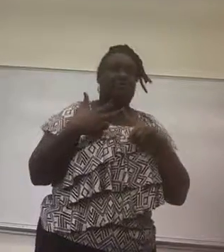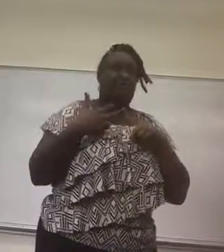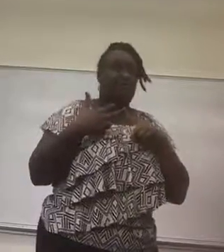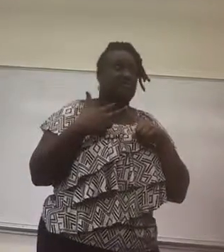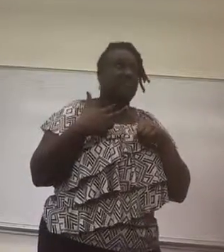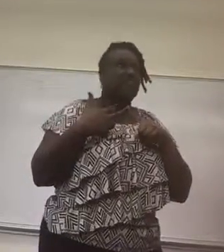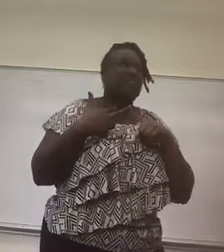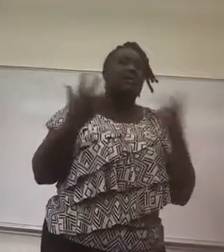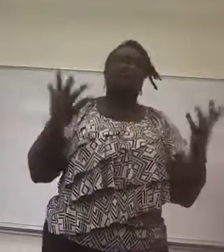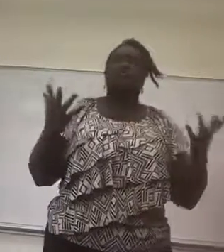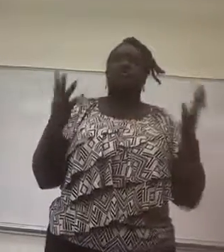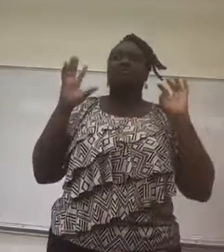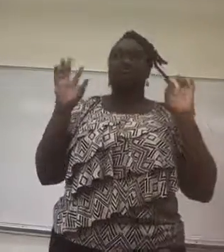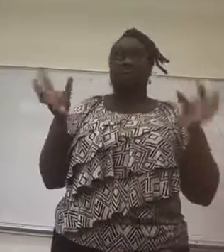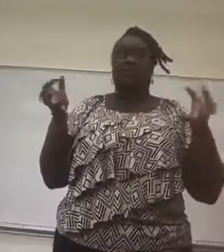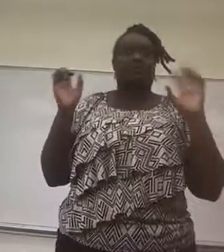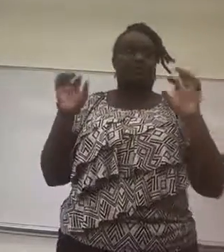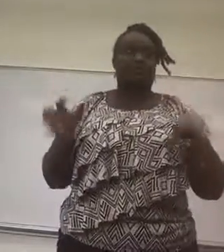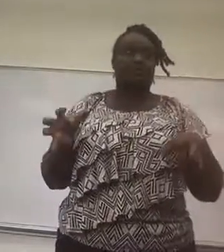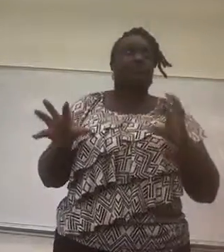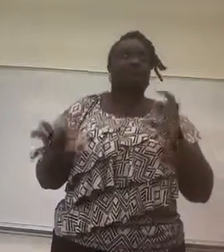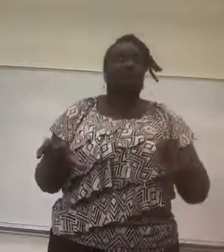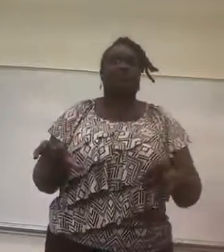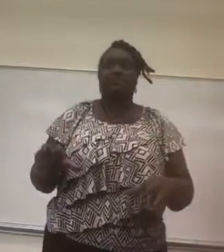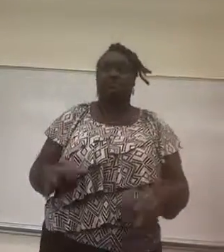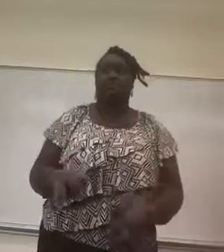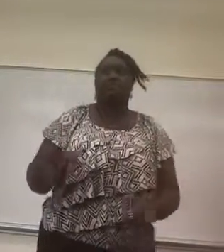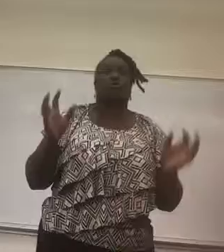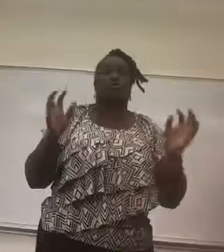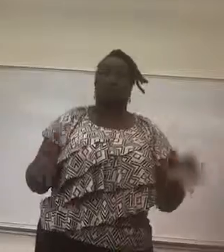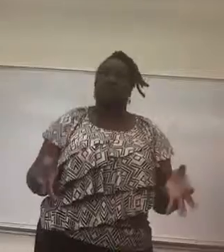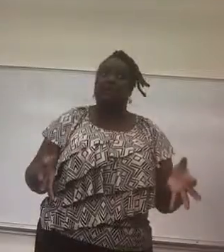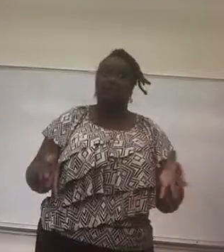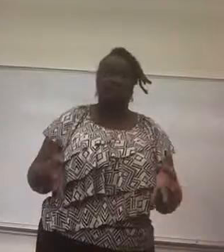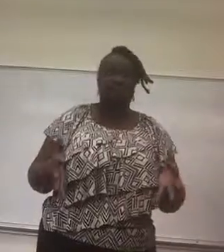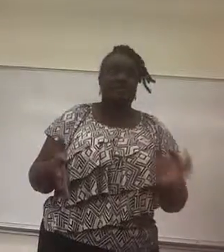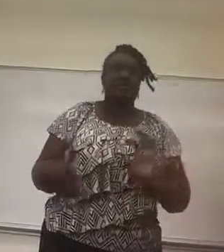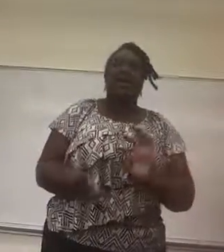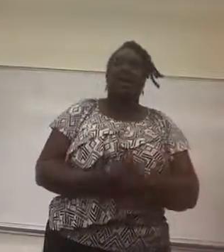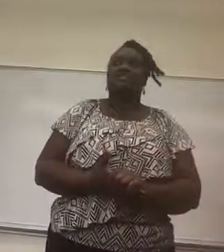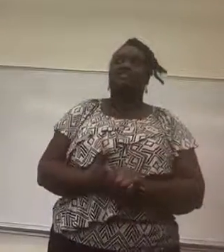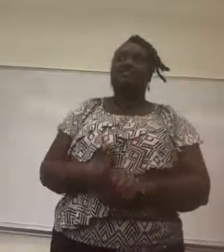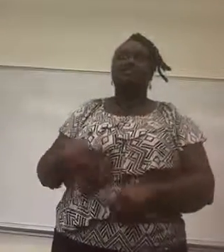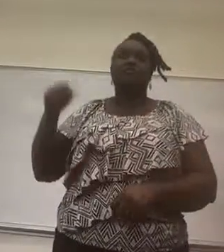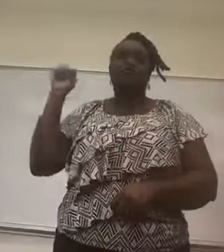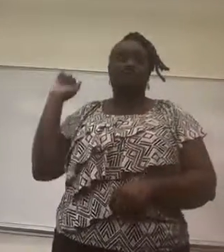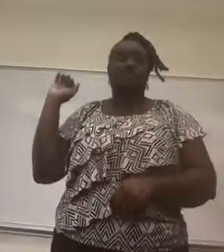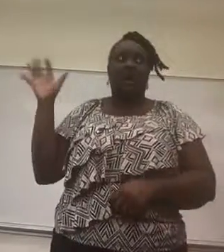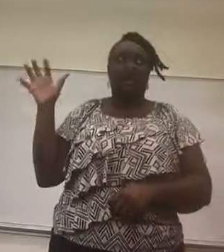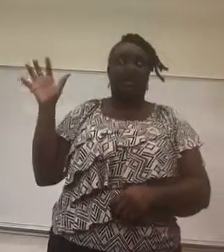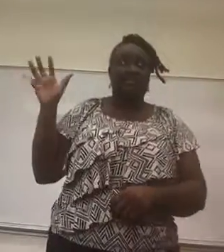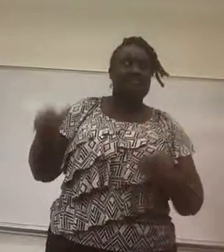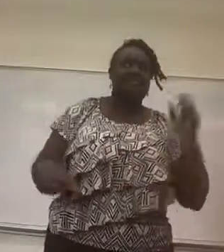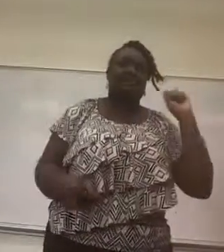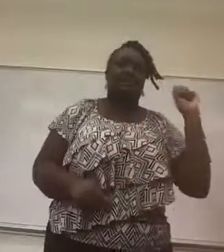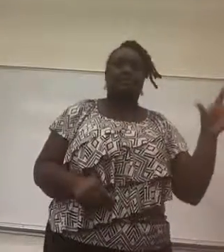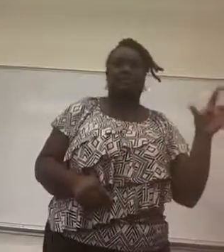in space. So something fun that we're going to do for a couple of minutes, you're going to work with the partner, and I'm going to show you some car accidents and a couple of